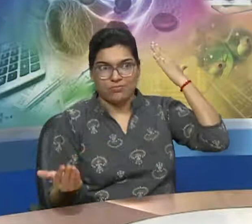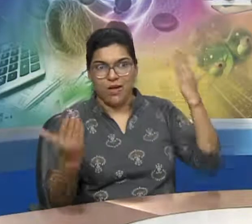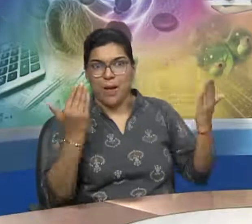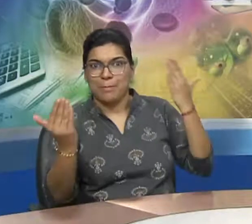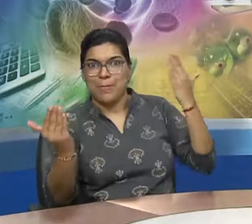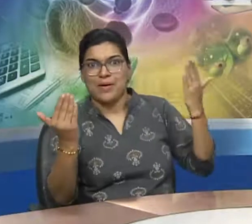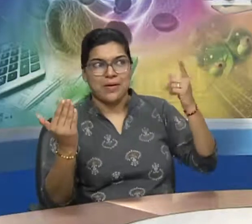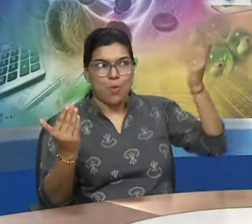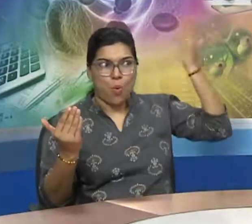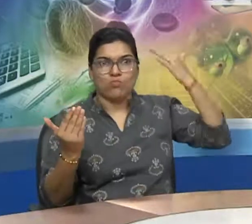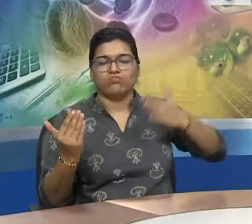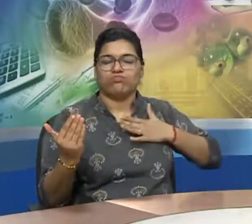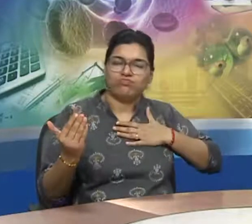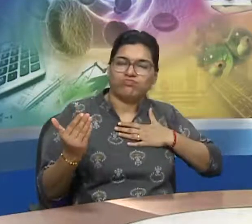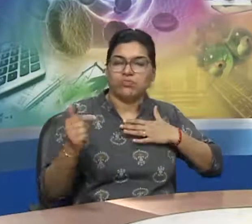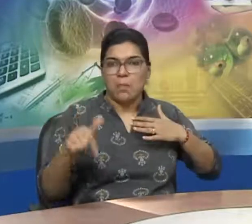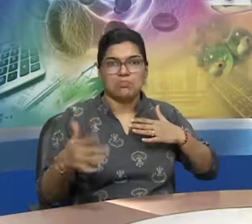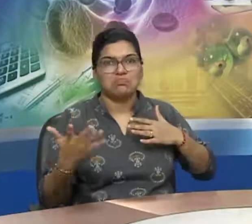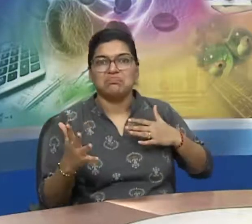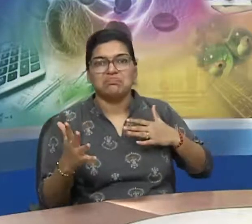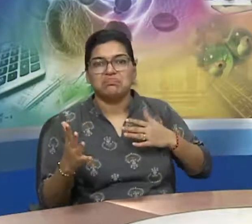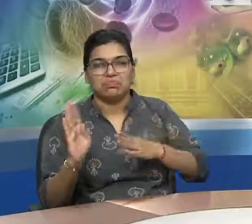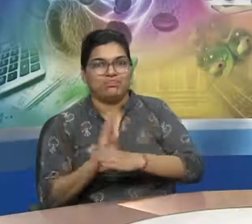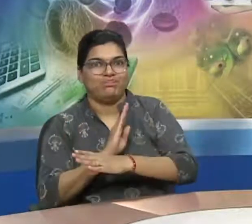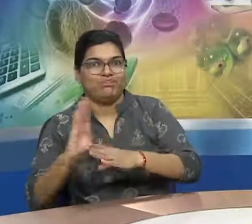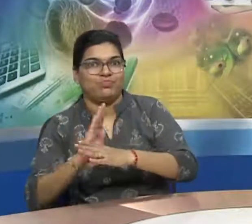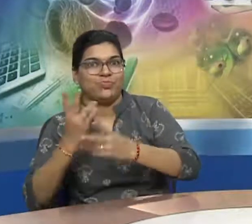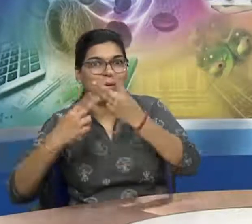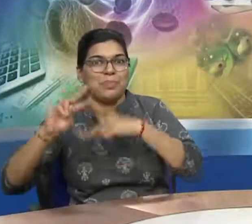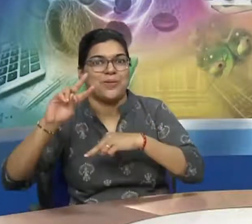So there is a great difference between the older times and the modern times.